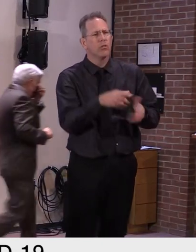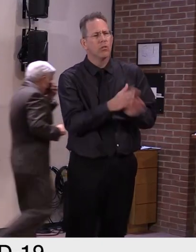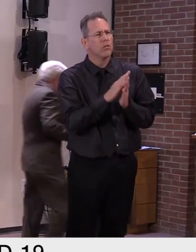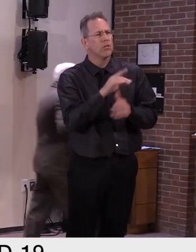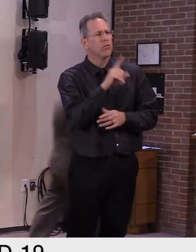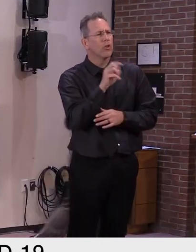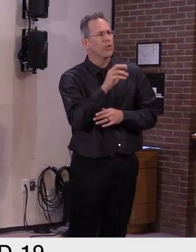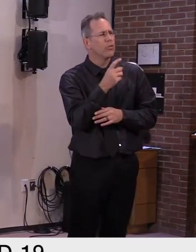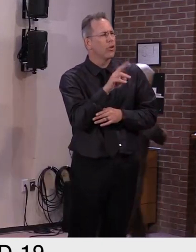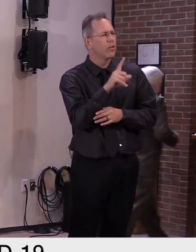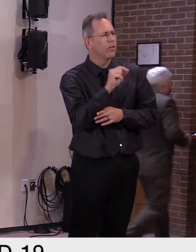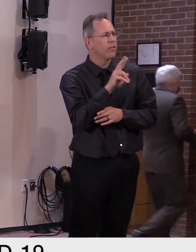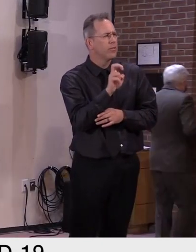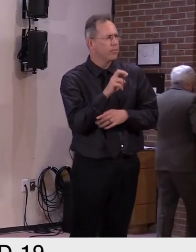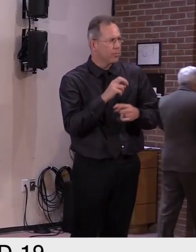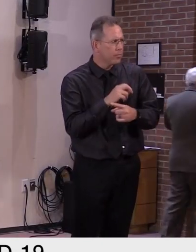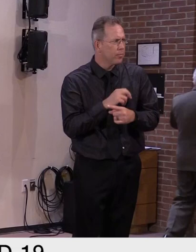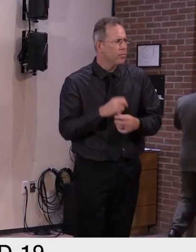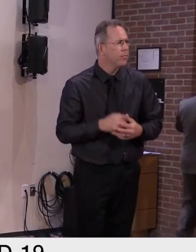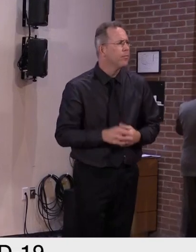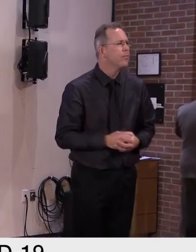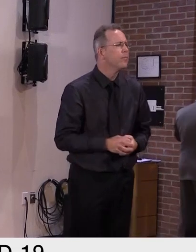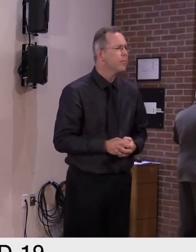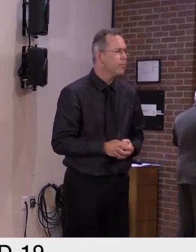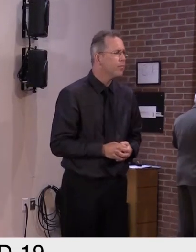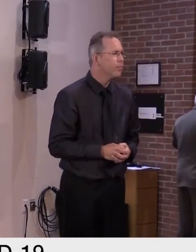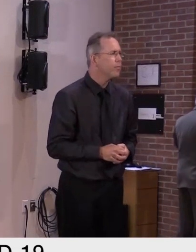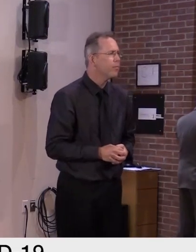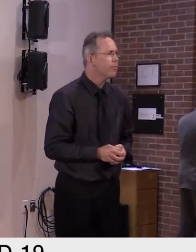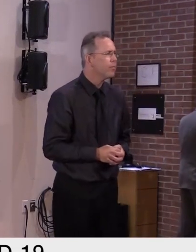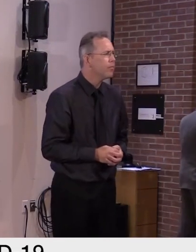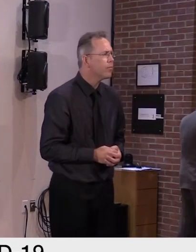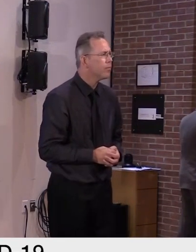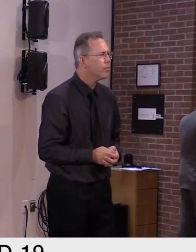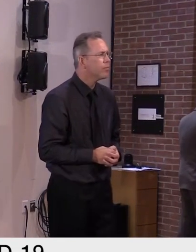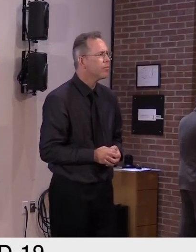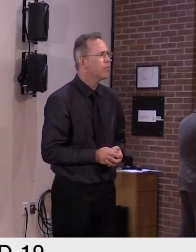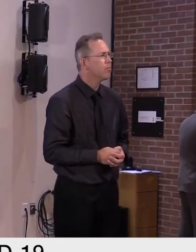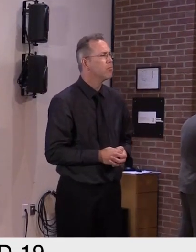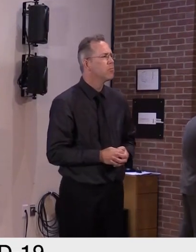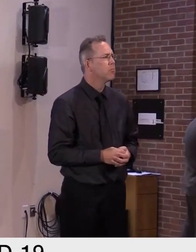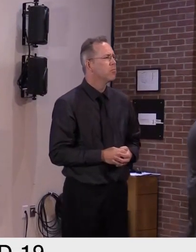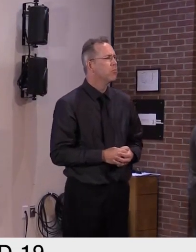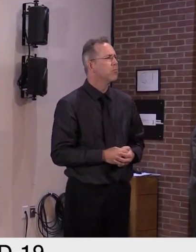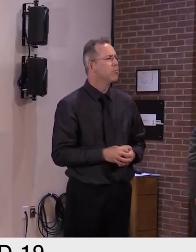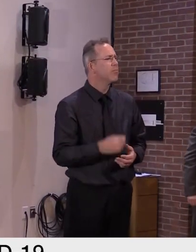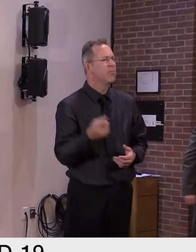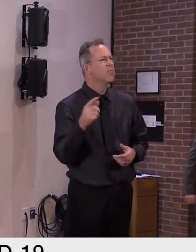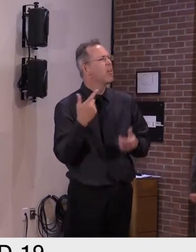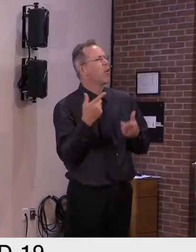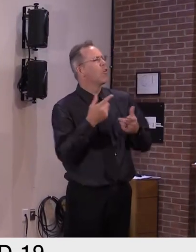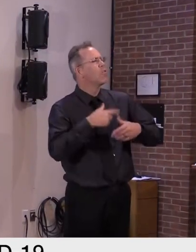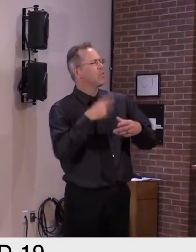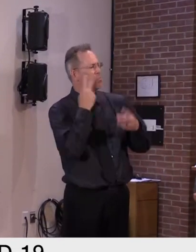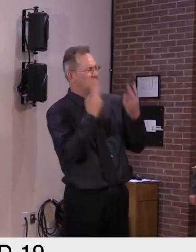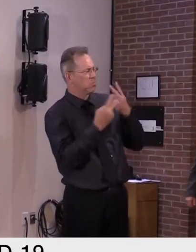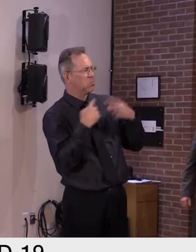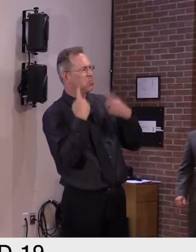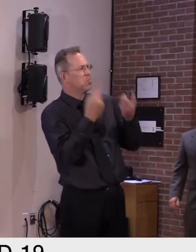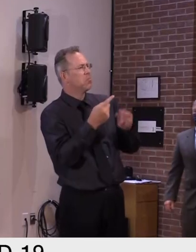3 weeks and the state's ability to manage testing and tracing to keep tabs on